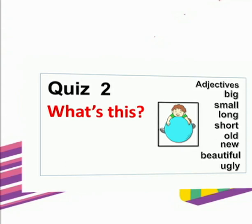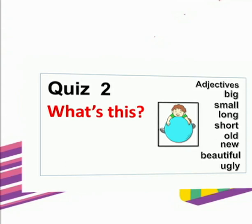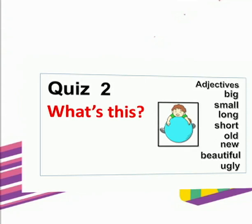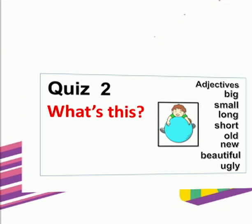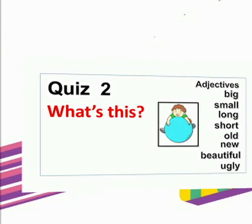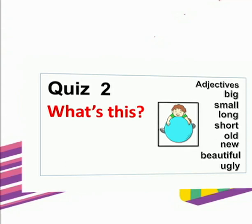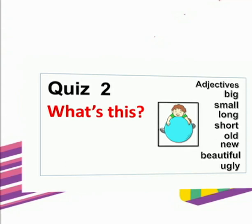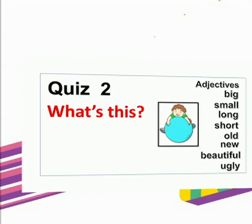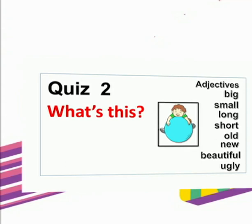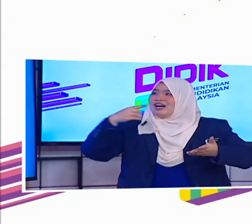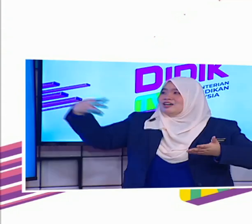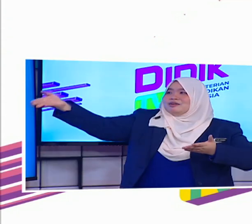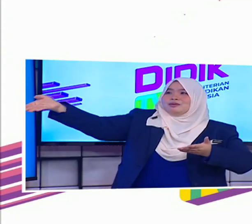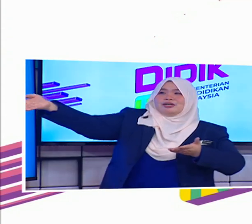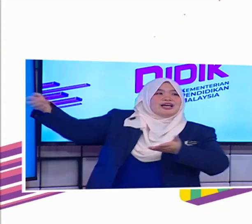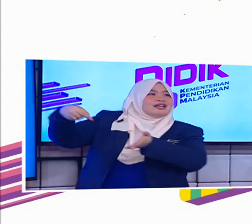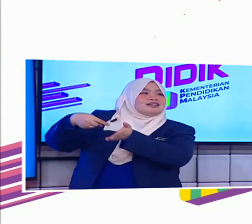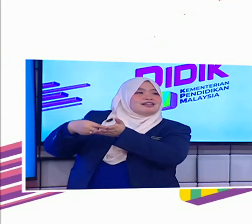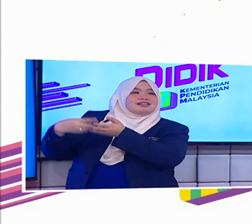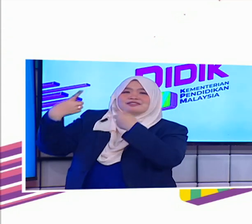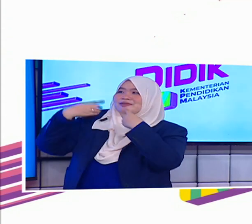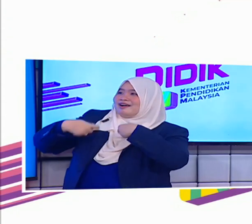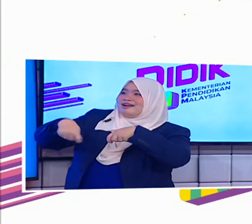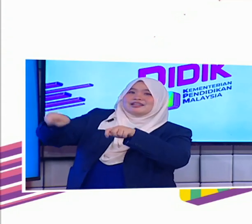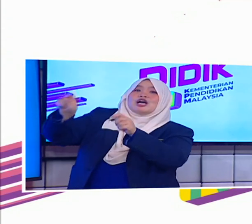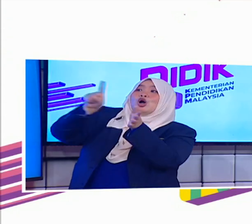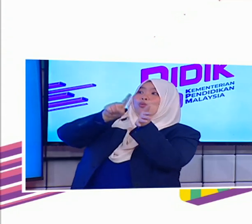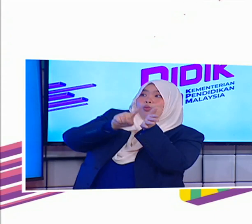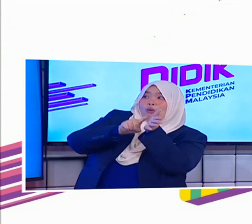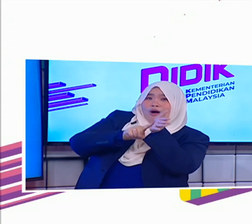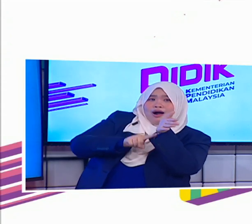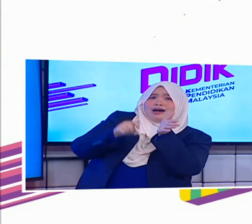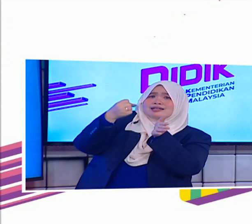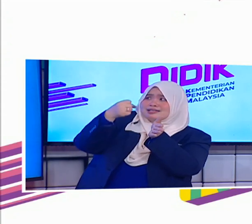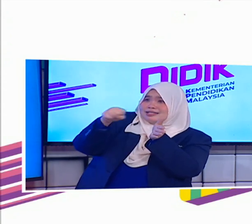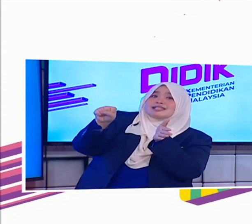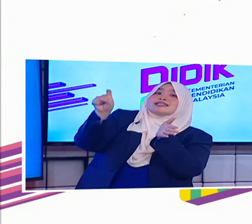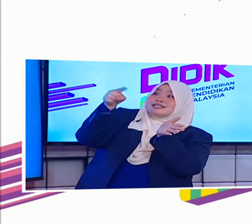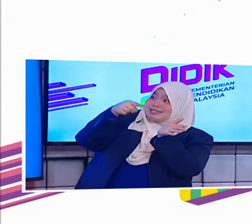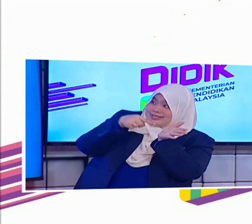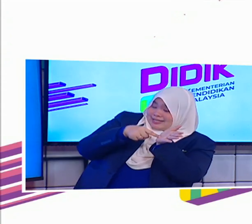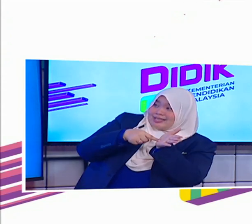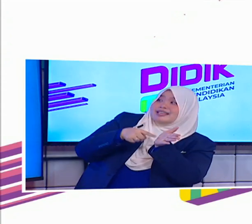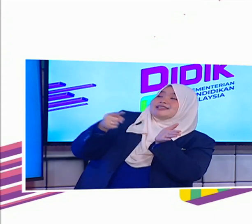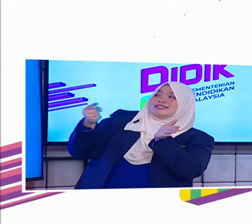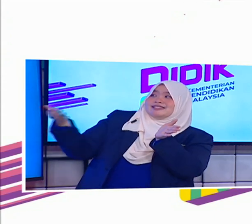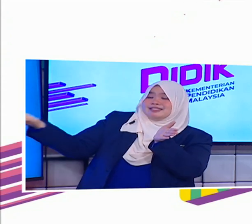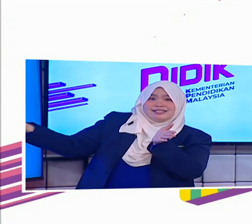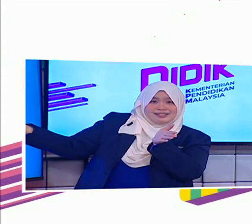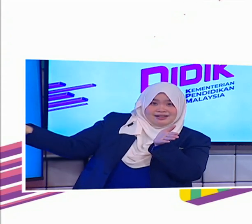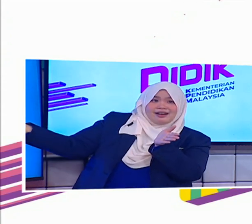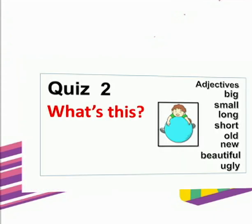Okay, Dahlia. Dahlia. Okay. Try. What is this?